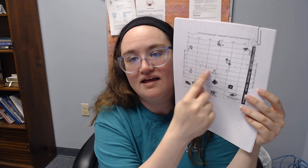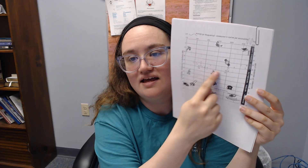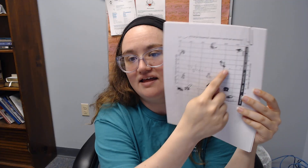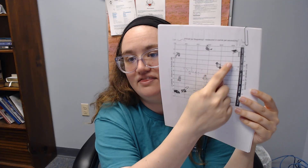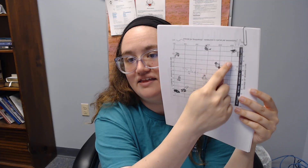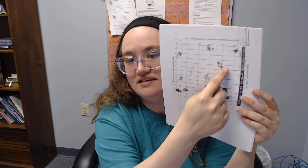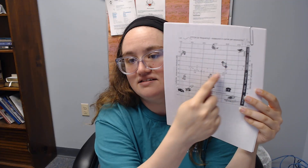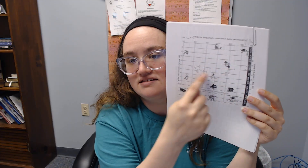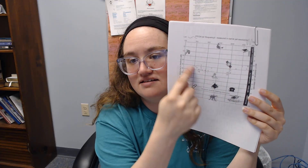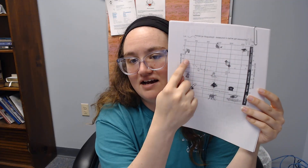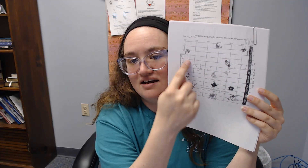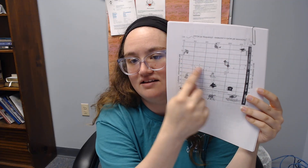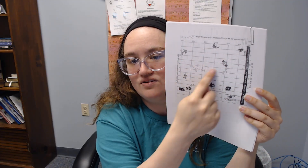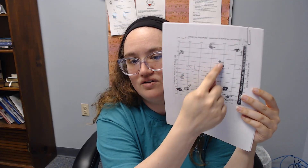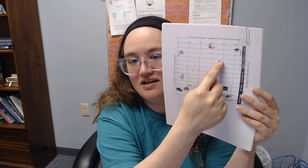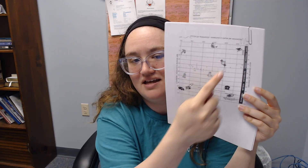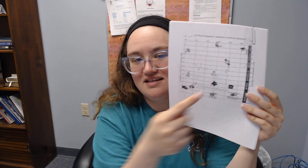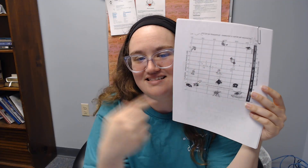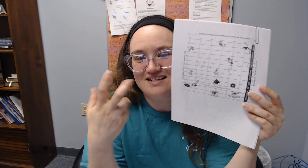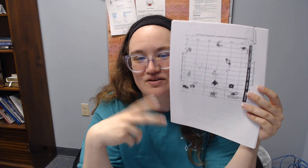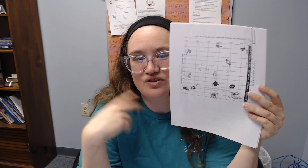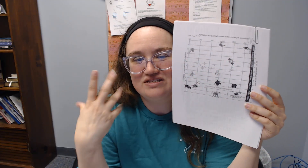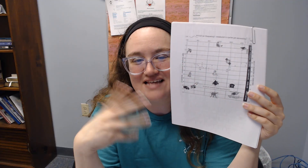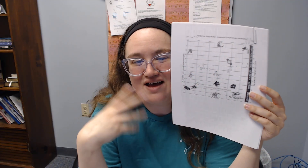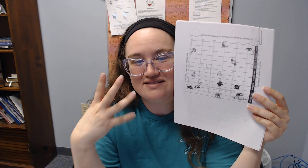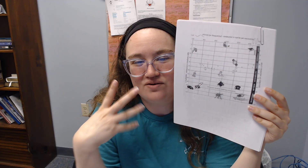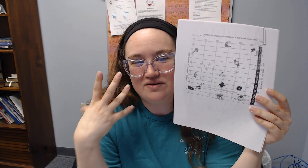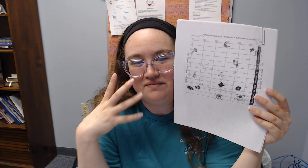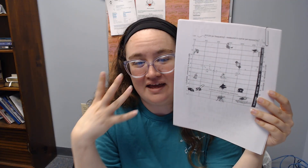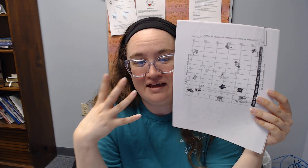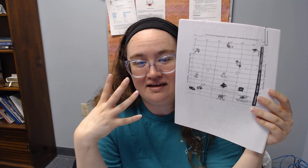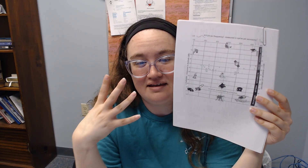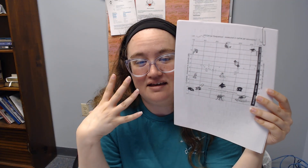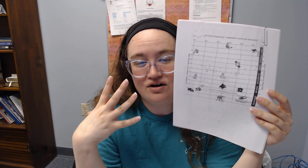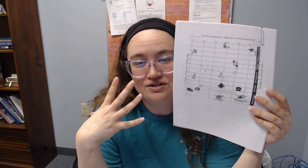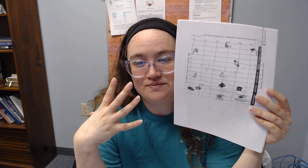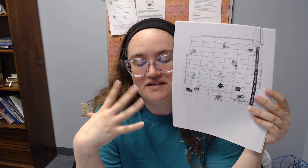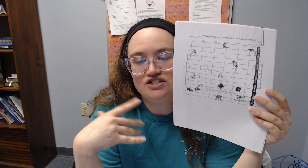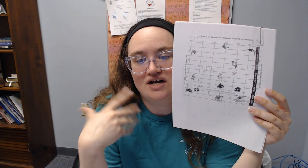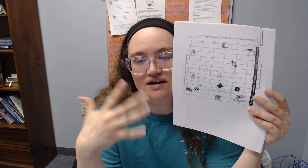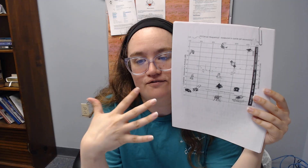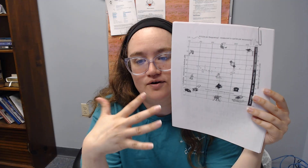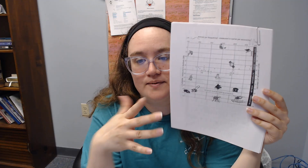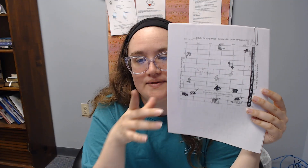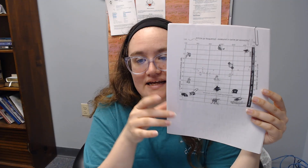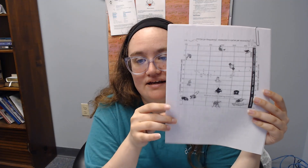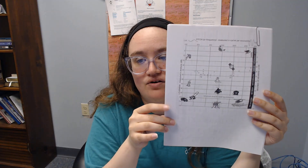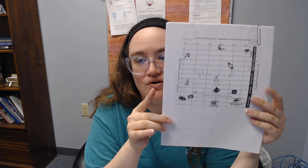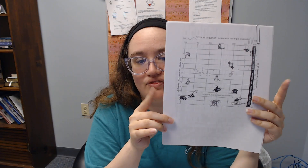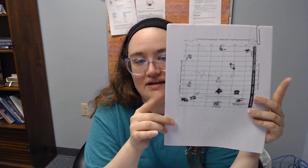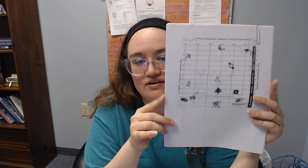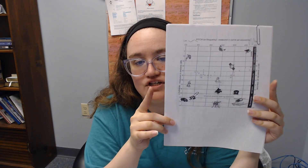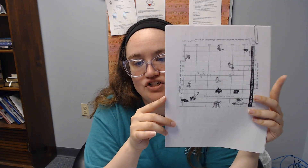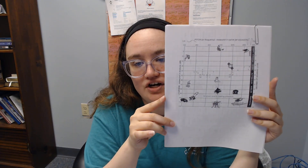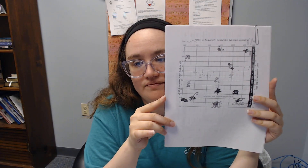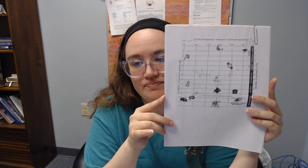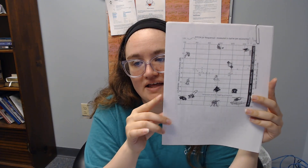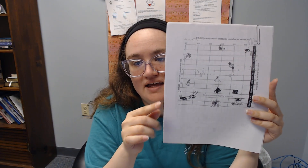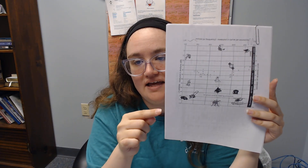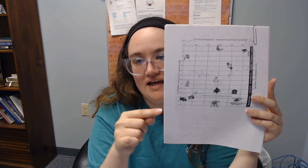And this, the sounds that we make in our speech kind of form a banana on the hearing chart. And